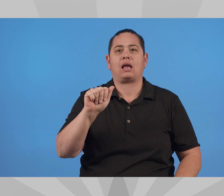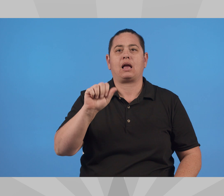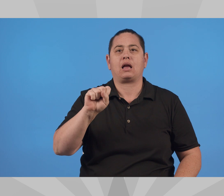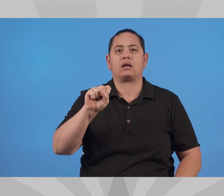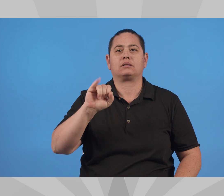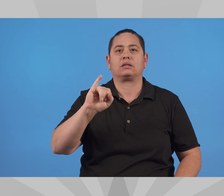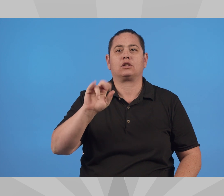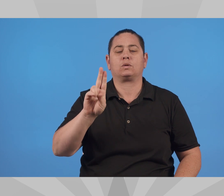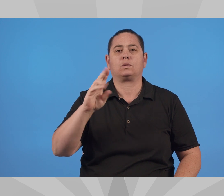http://www.leobiasucci.com.